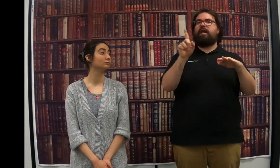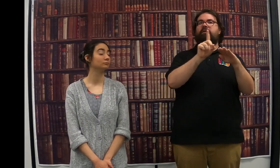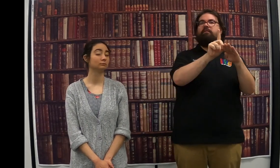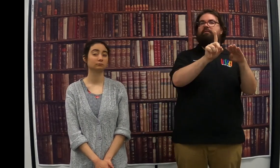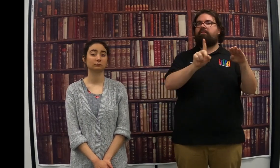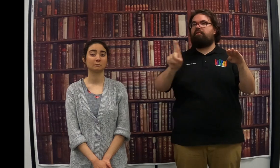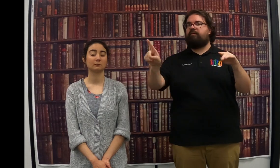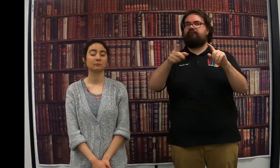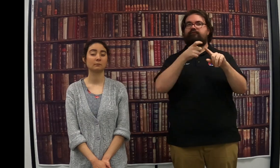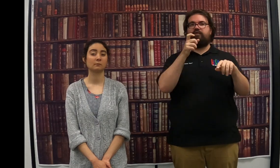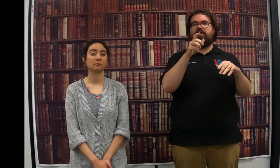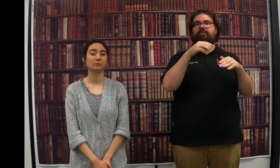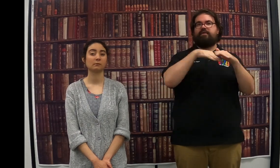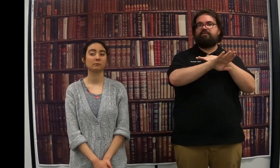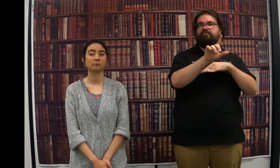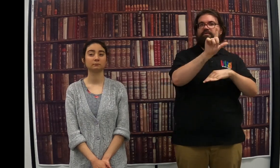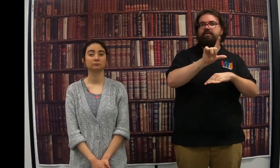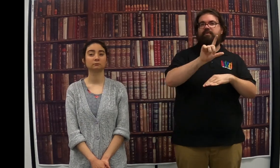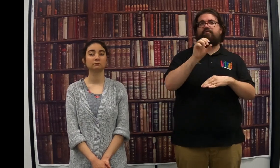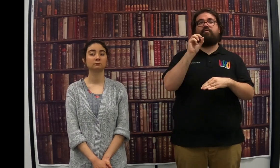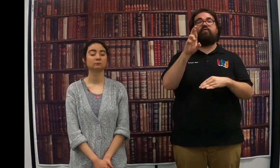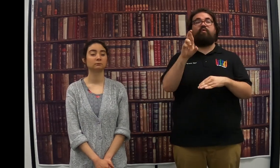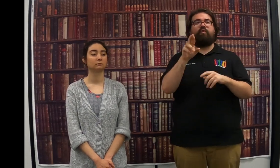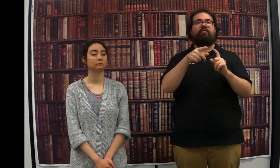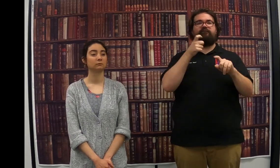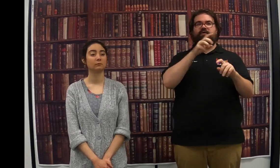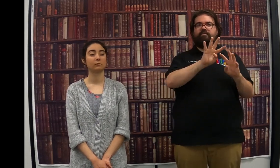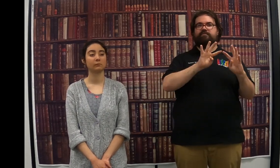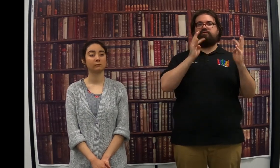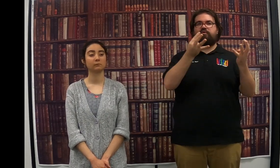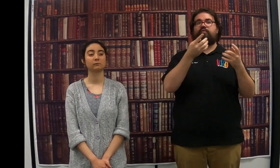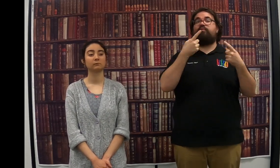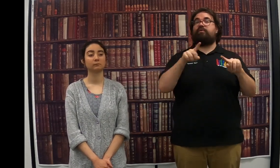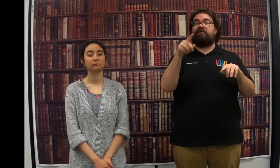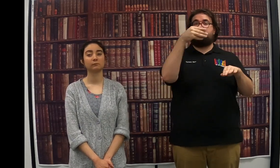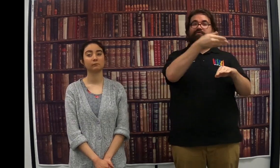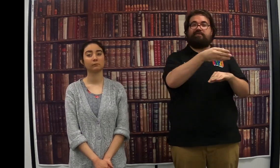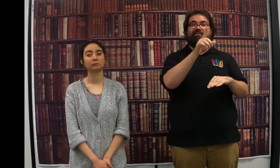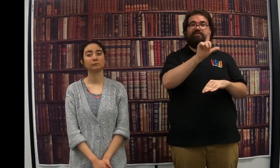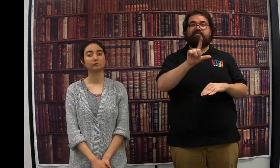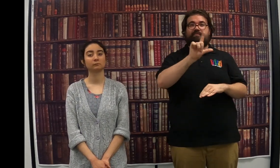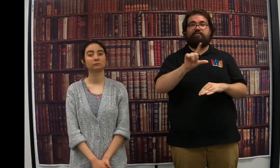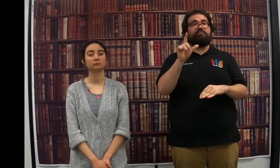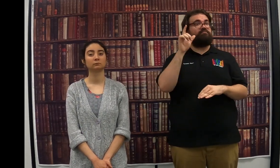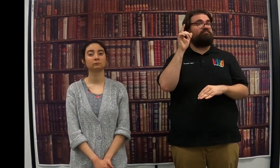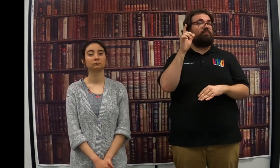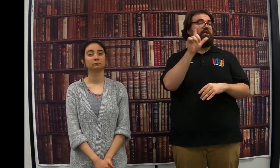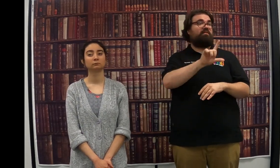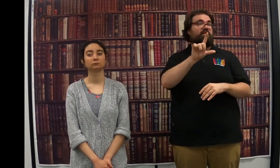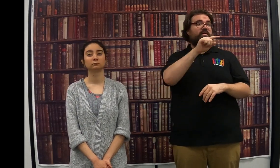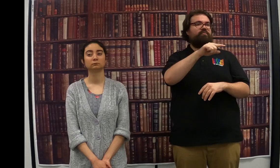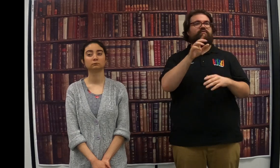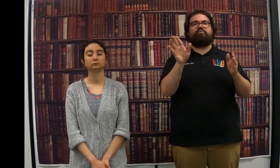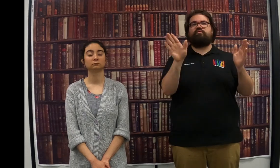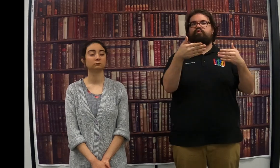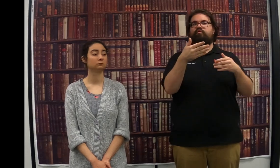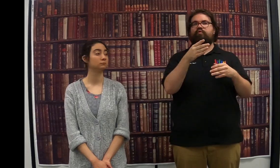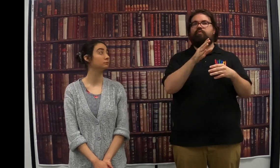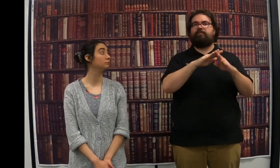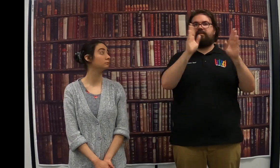wander far from the entrance of the library or the company of the Circle while you are in the library. The library is the room of the